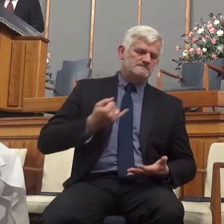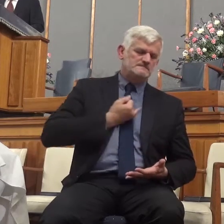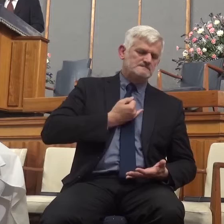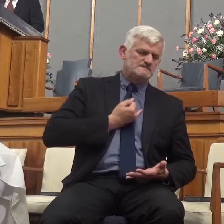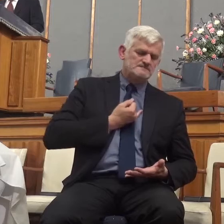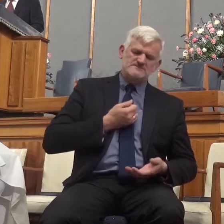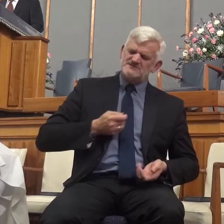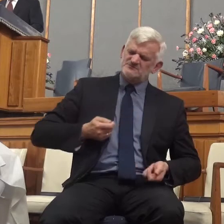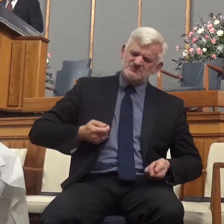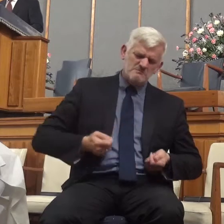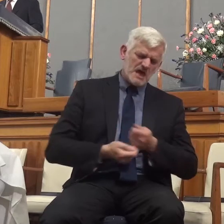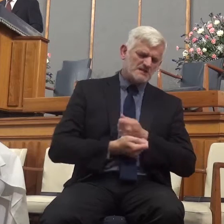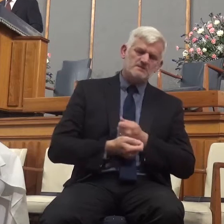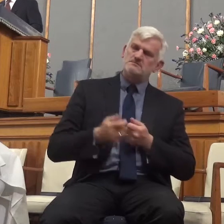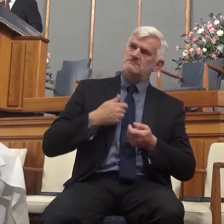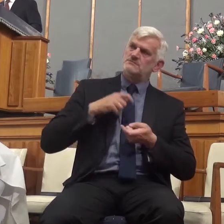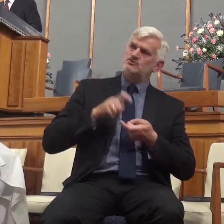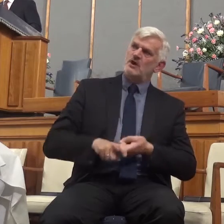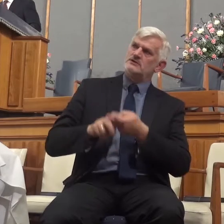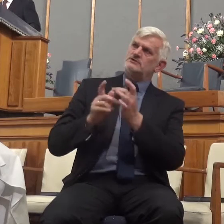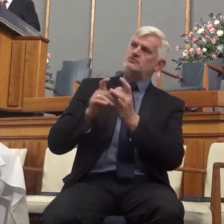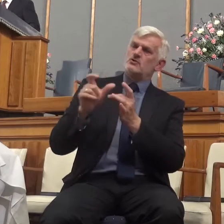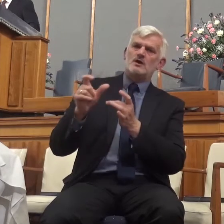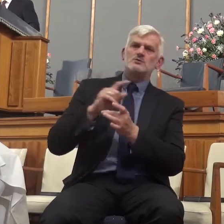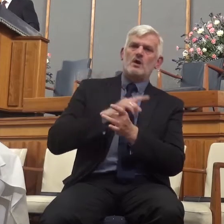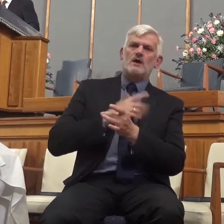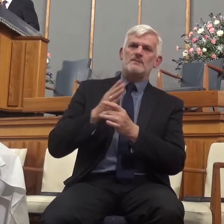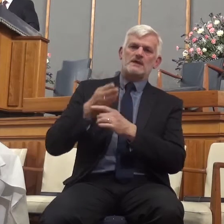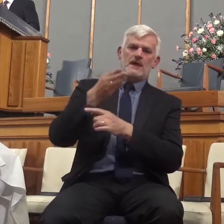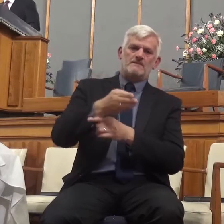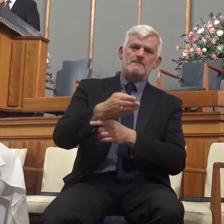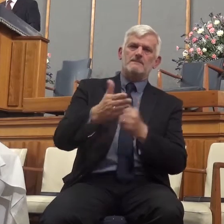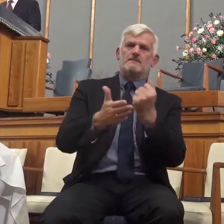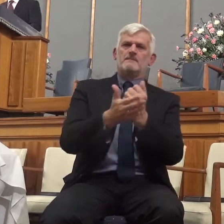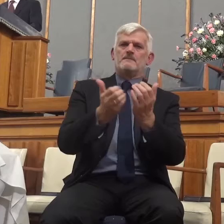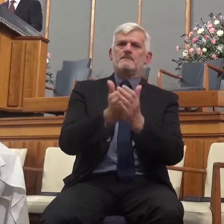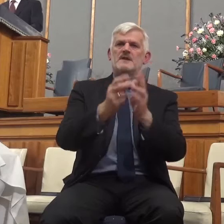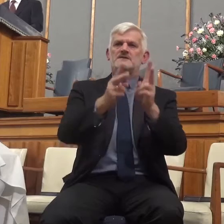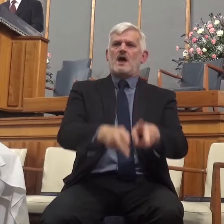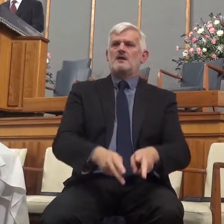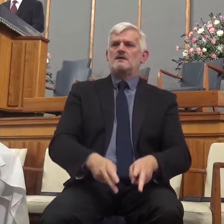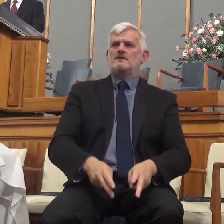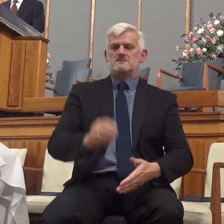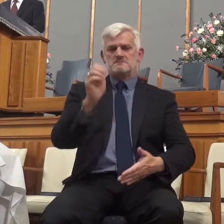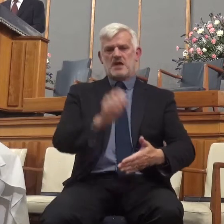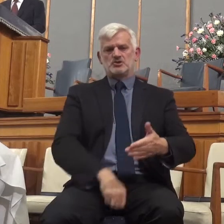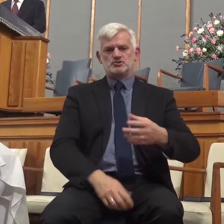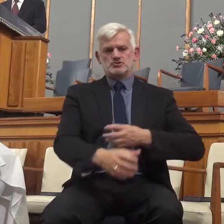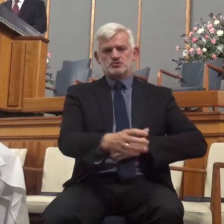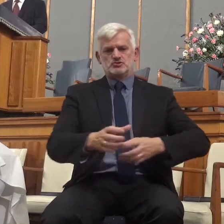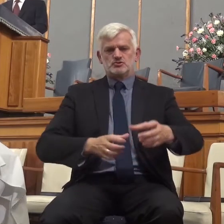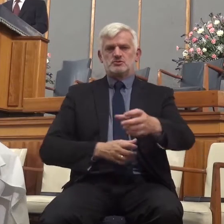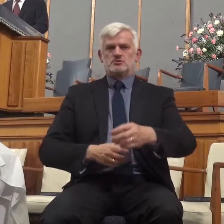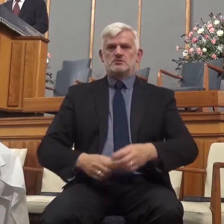Christ, who's the Savior who came to die for sinners and pay the punishment and the price in our